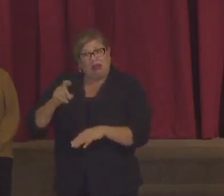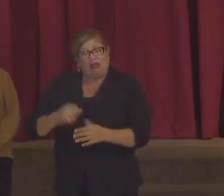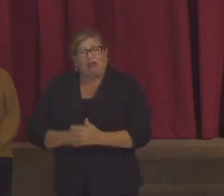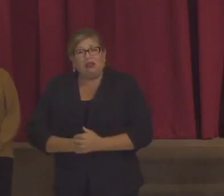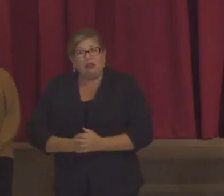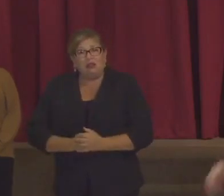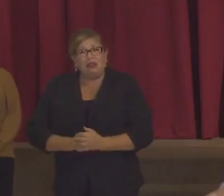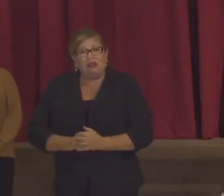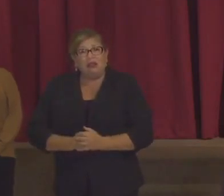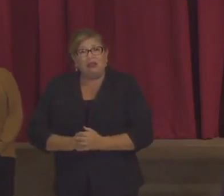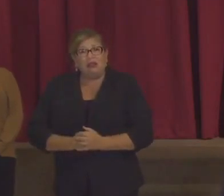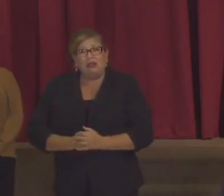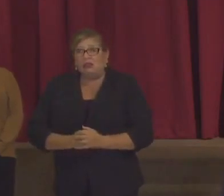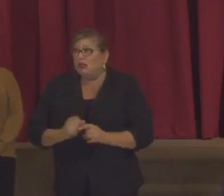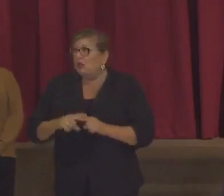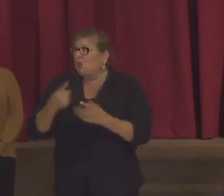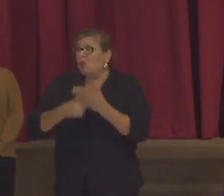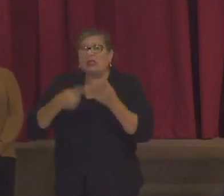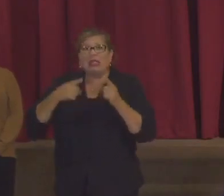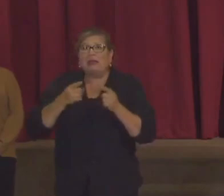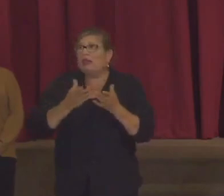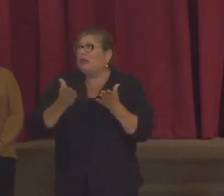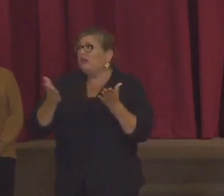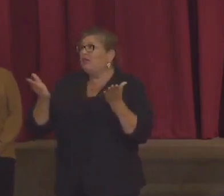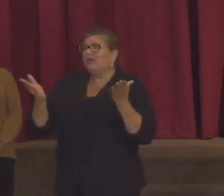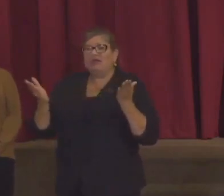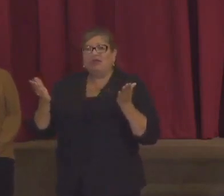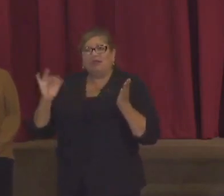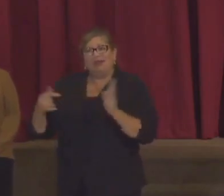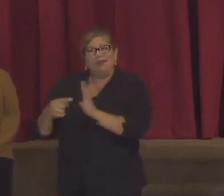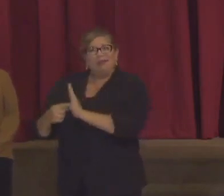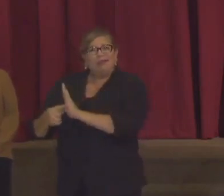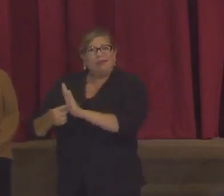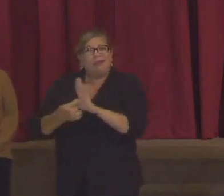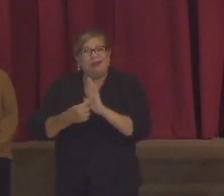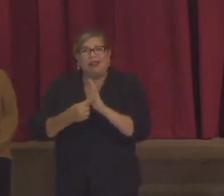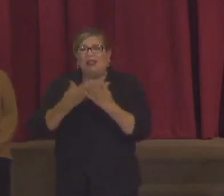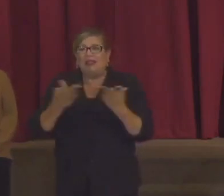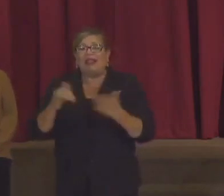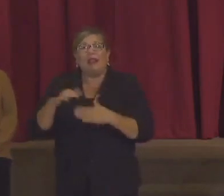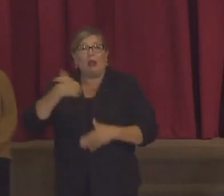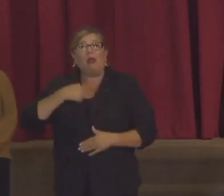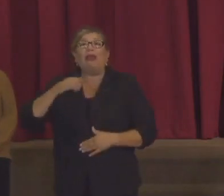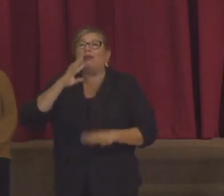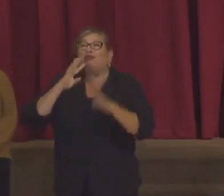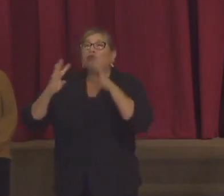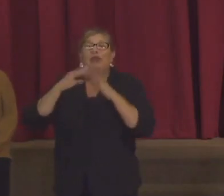But this is a manifestation of everything we've been promoting that we haven't delivered.